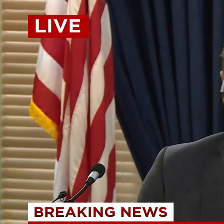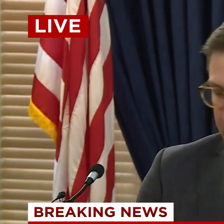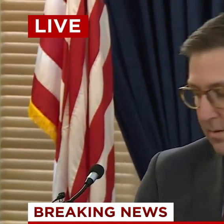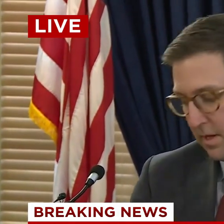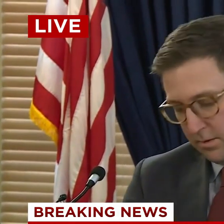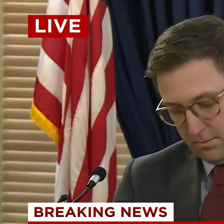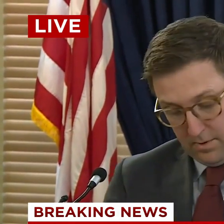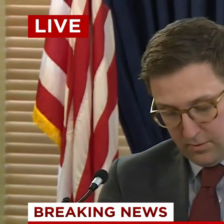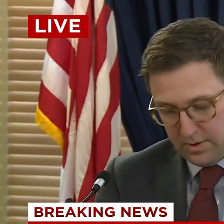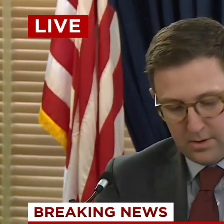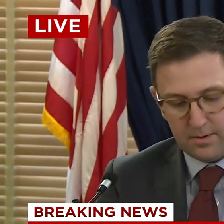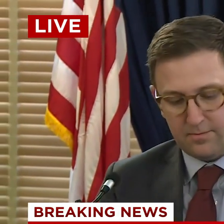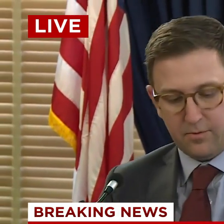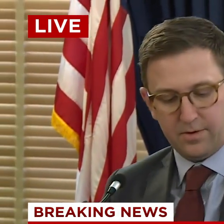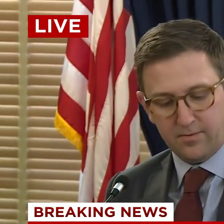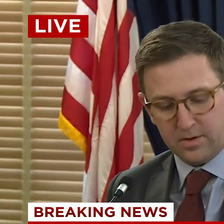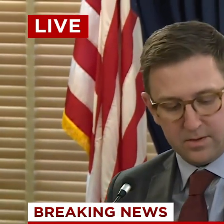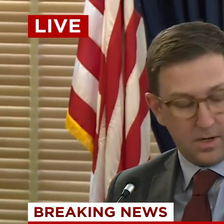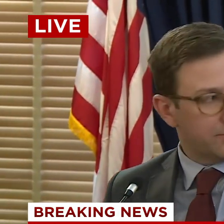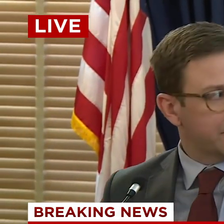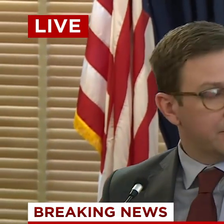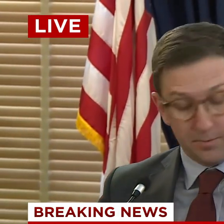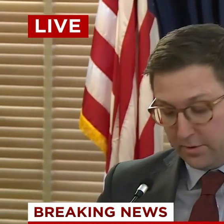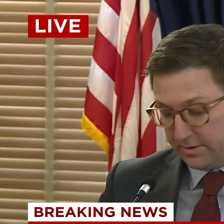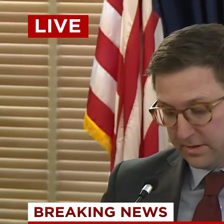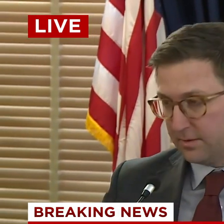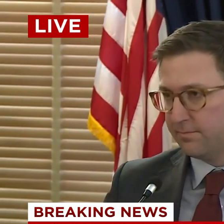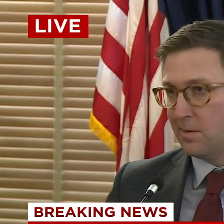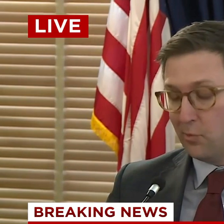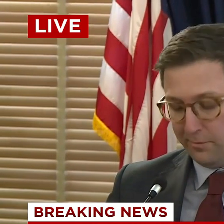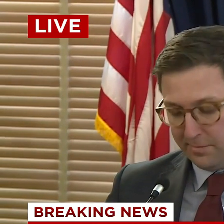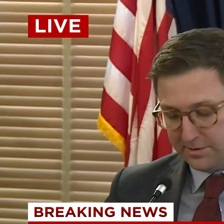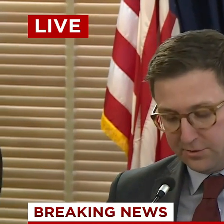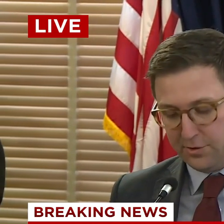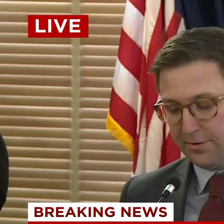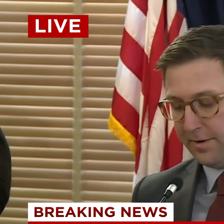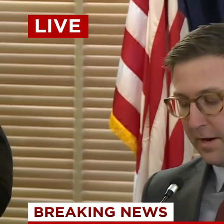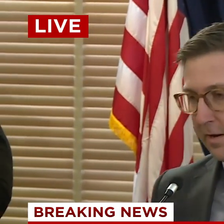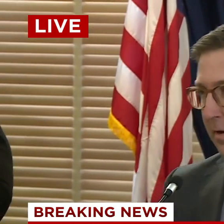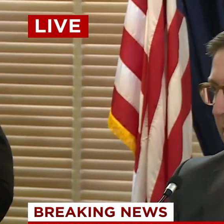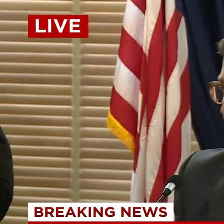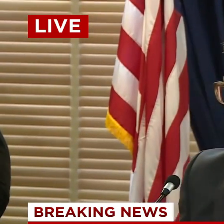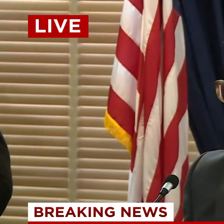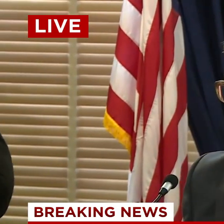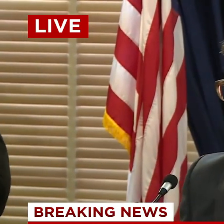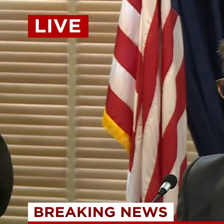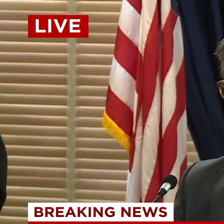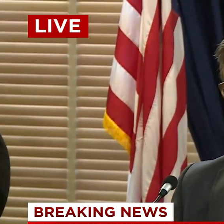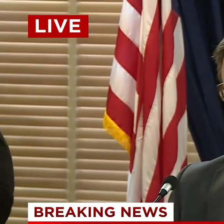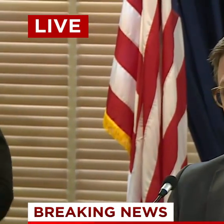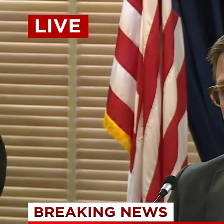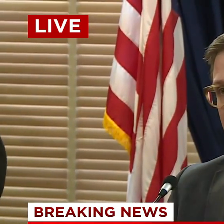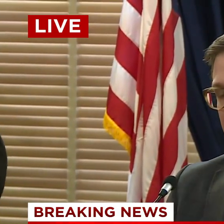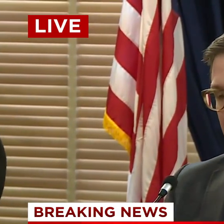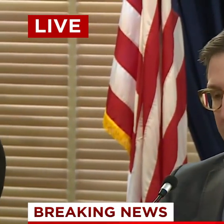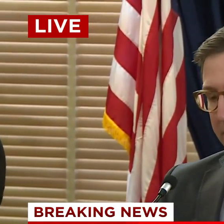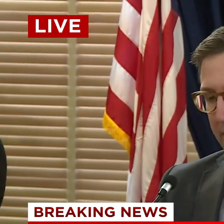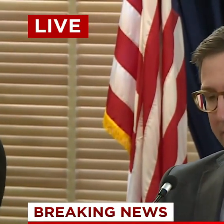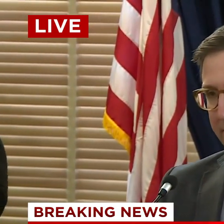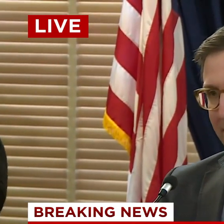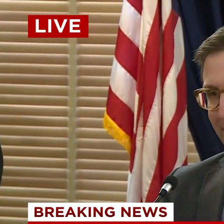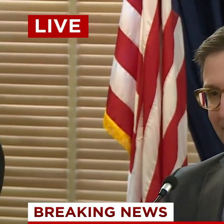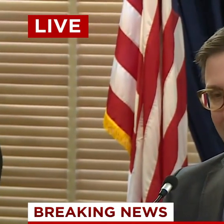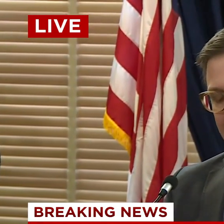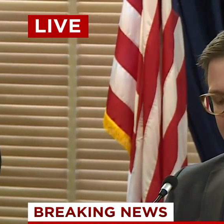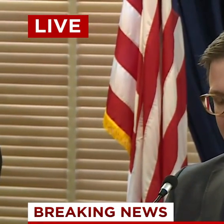Thank you, and thank you, Governor Kelly, for giving us the opportunity to bring this important message here today. I'll give just a little background